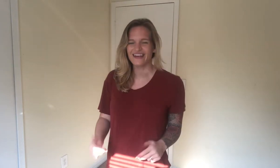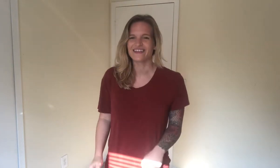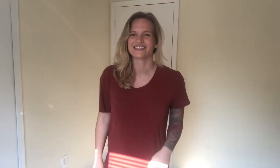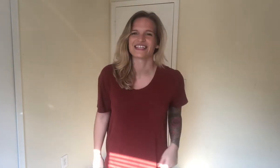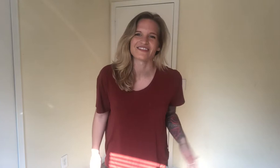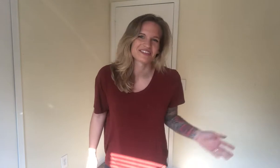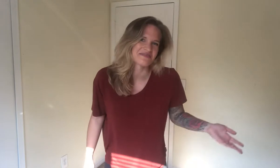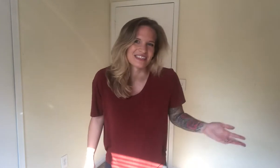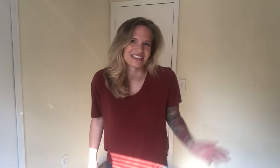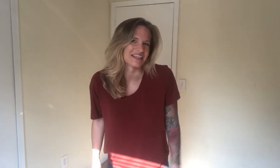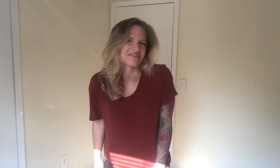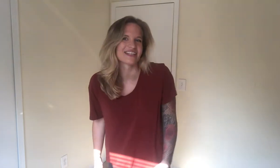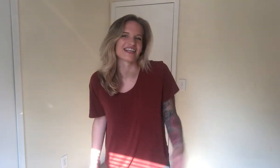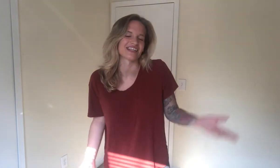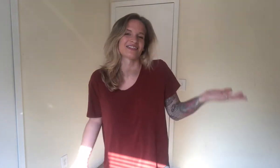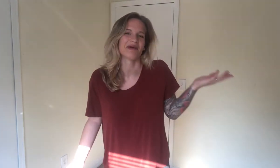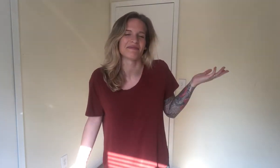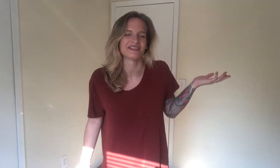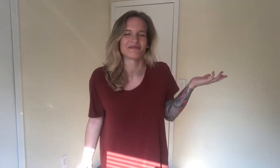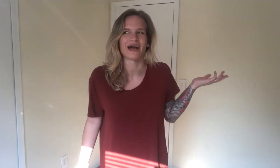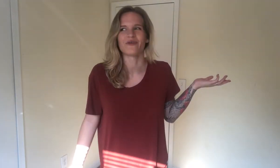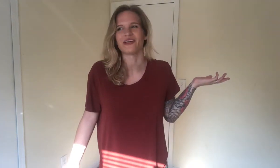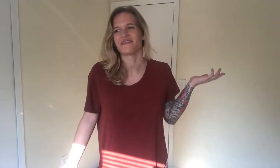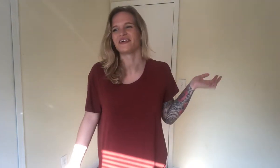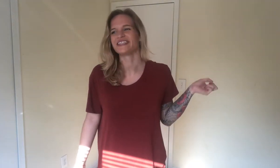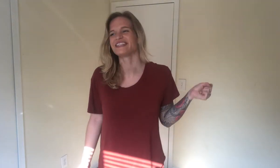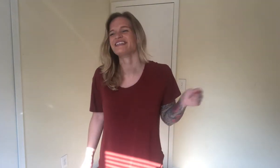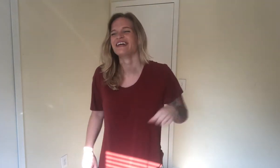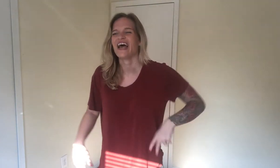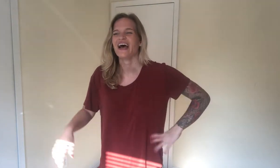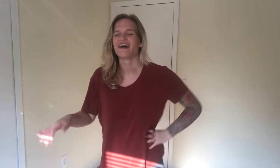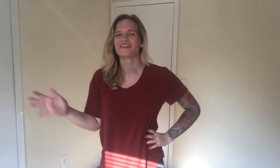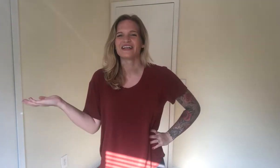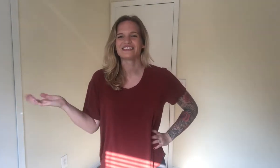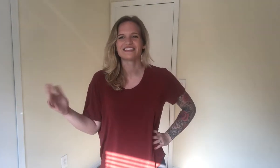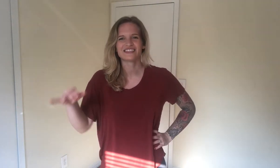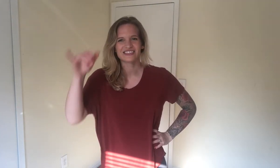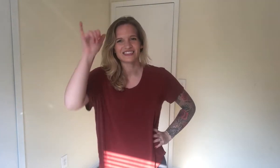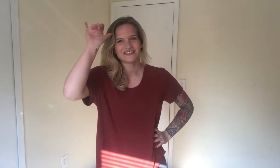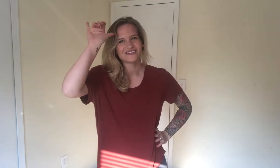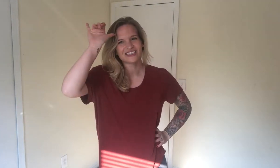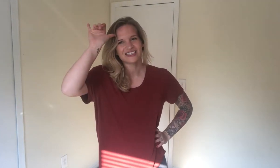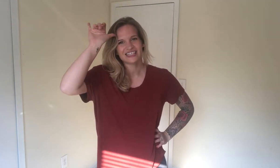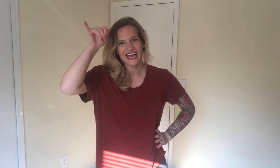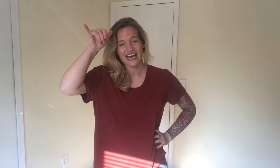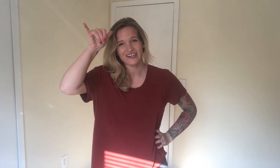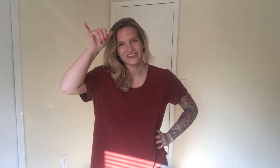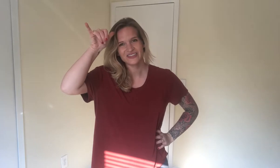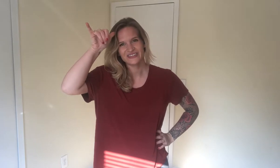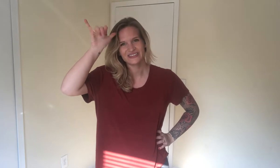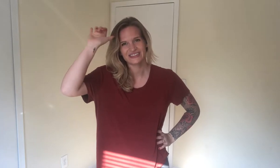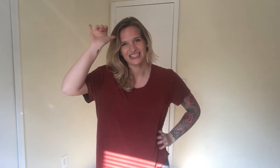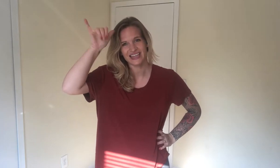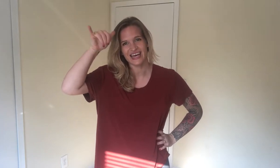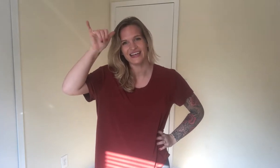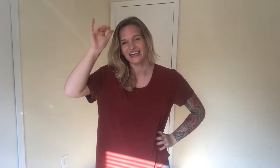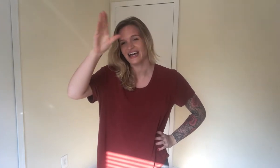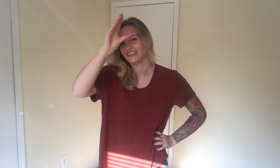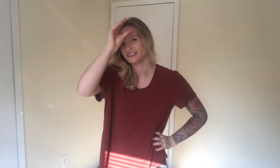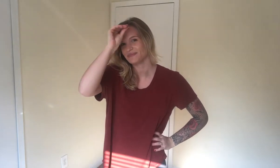I just thought it was a fun sign for it. It actually made me smile when I found it. Otherwise, you could just do cow, like that, cow and